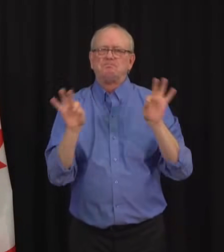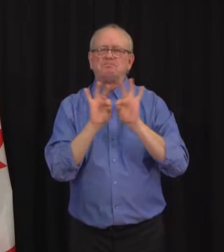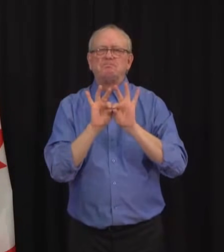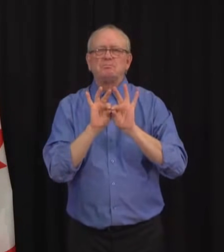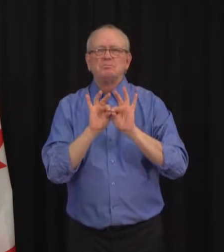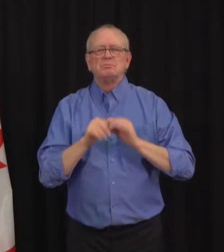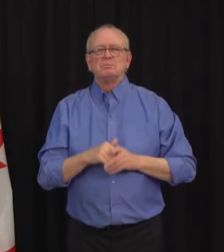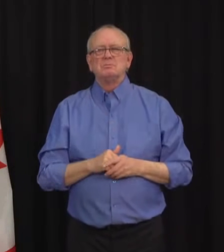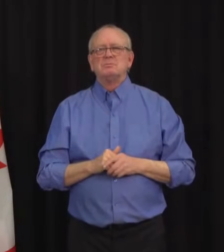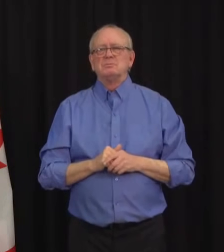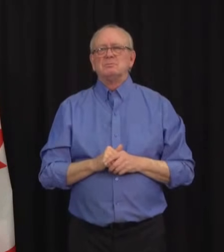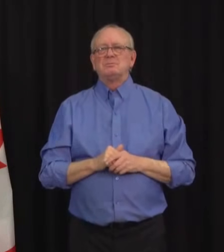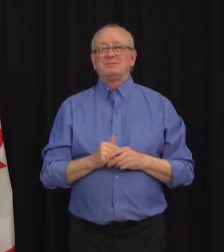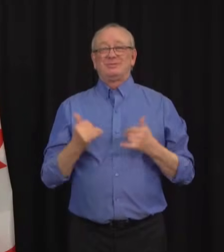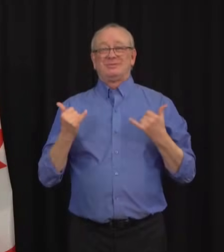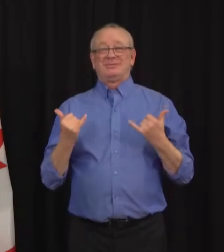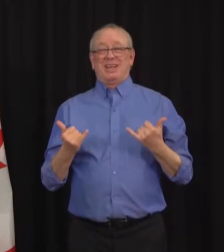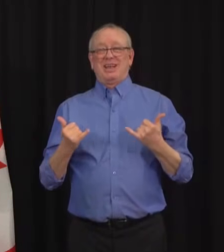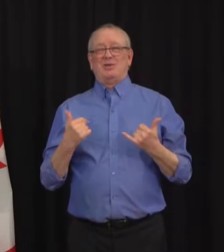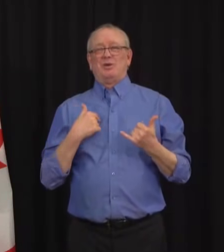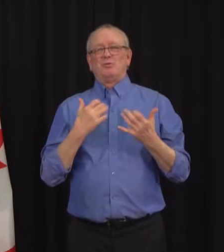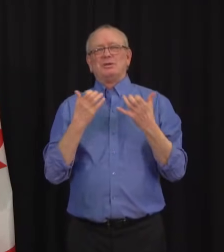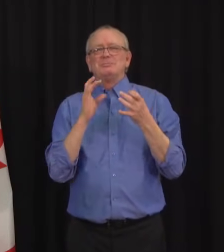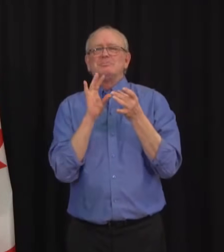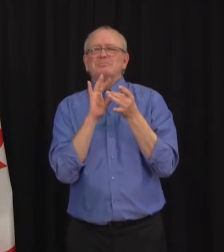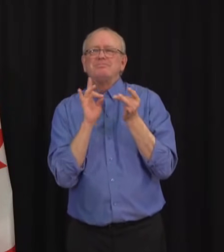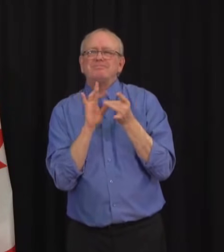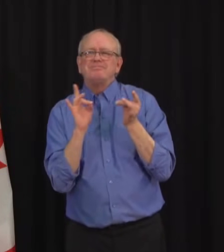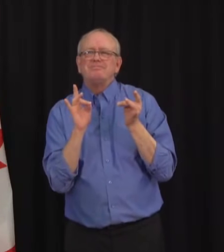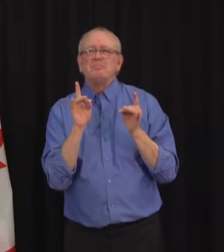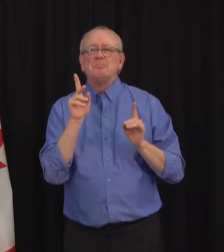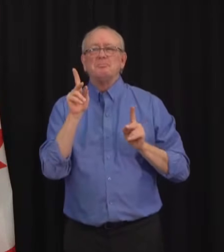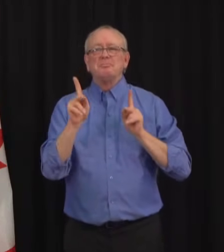live in Edmonton, Calgary, or surrounding areas.